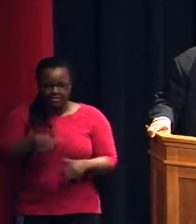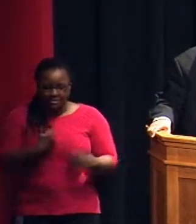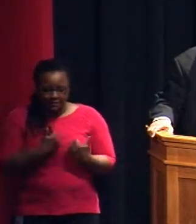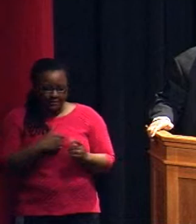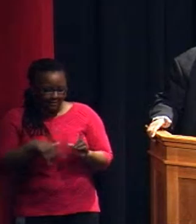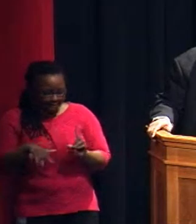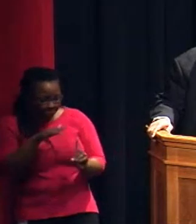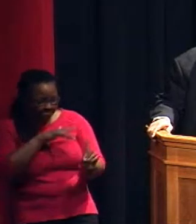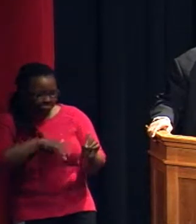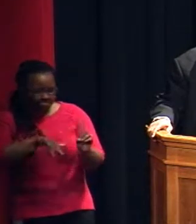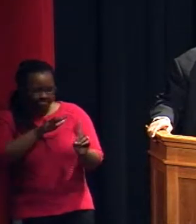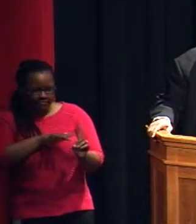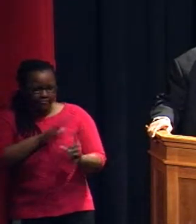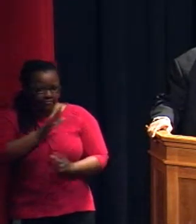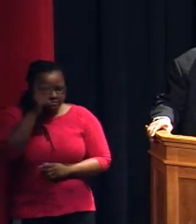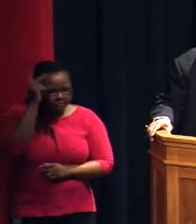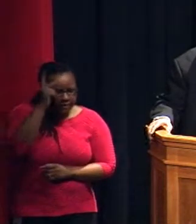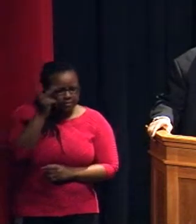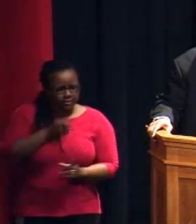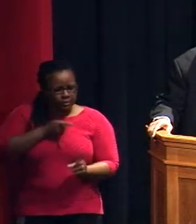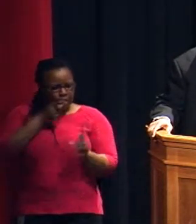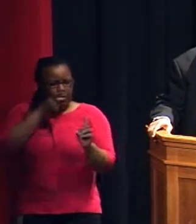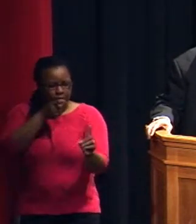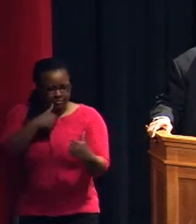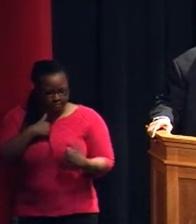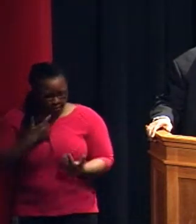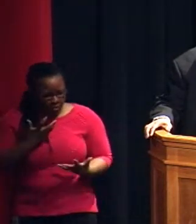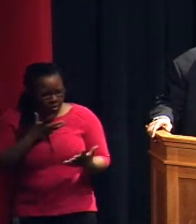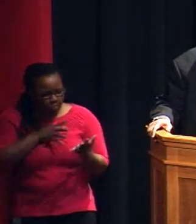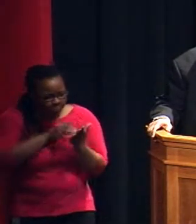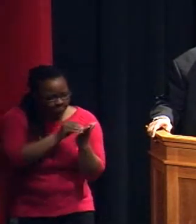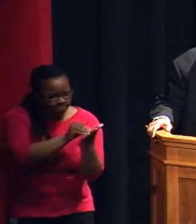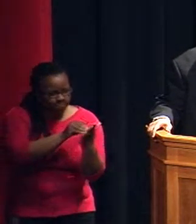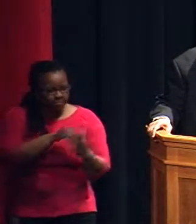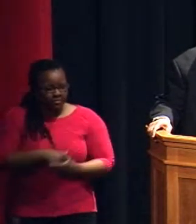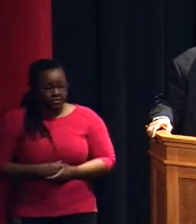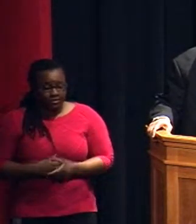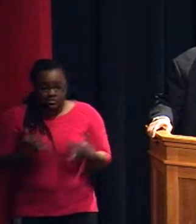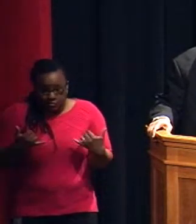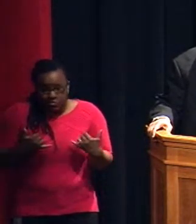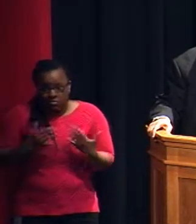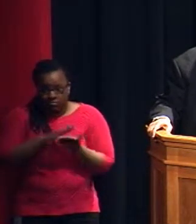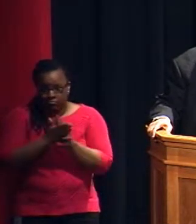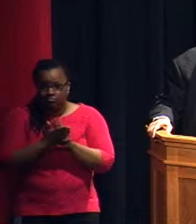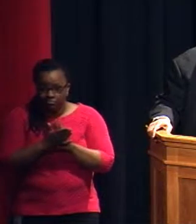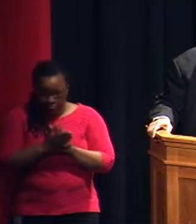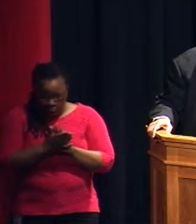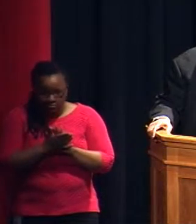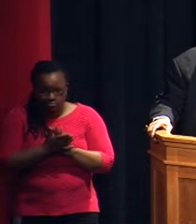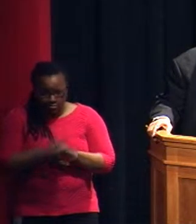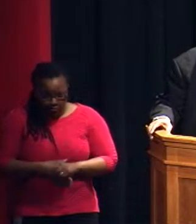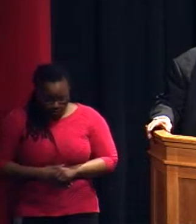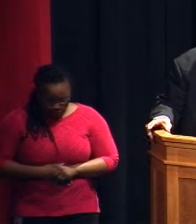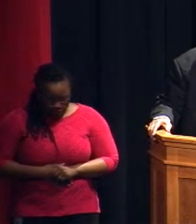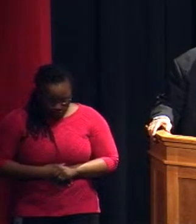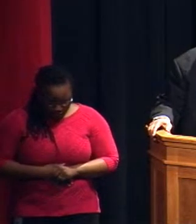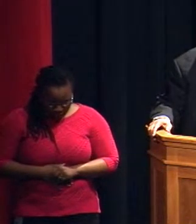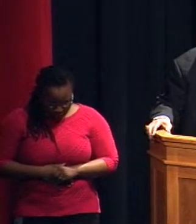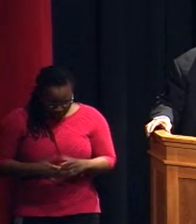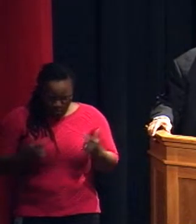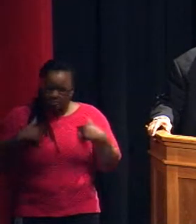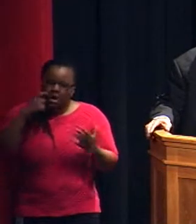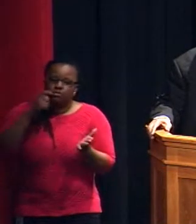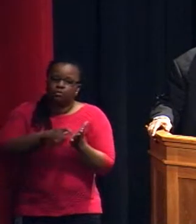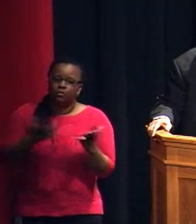philosophy. And so now I'm a King scholar. And one of the things that I came to realize is that Dr.